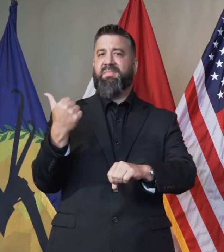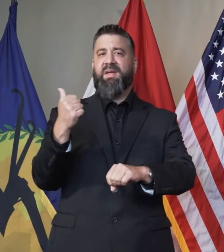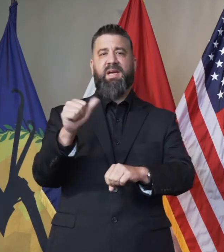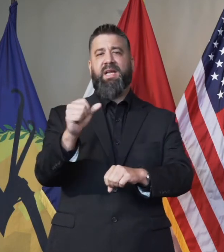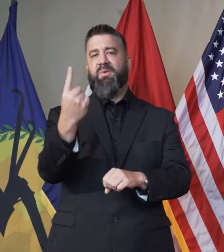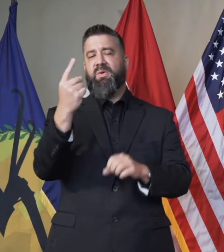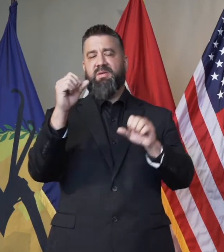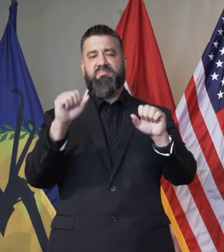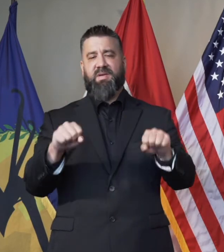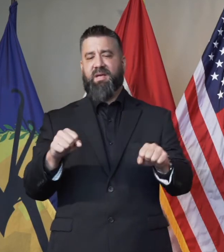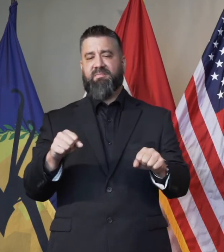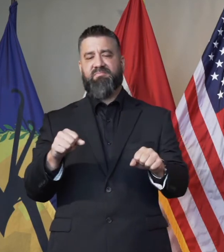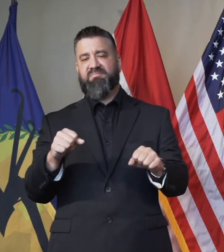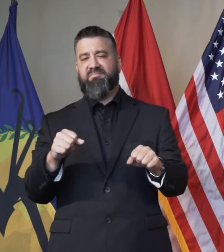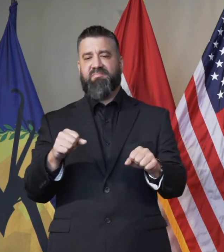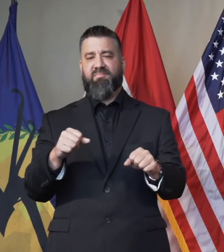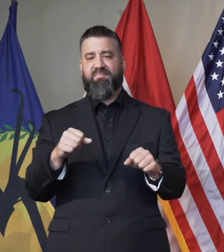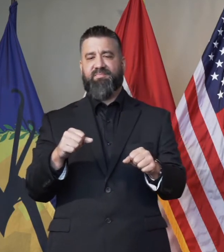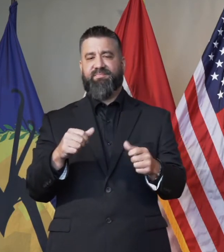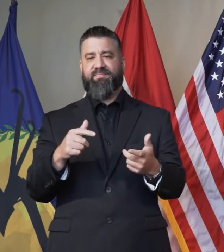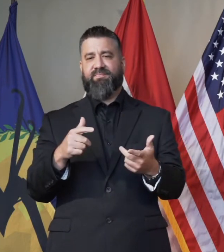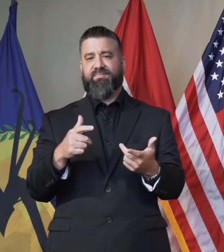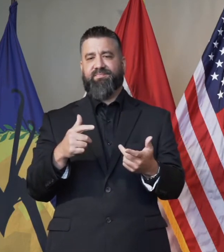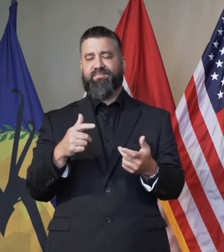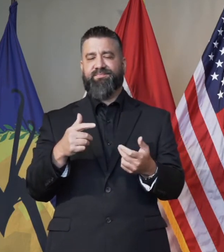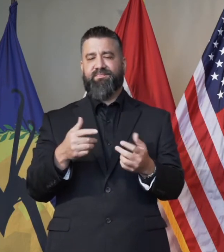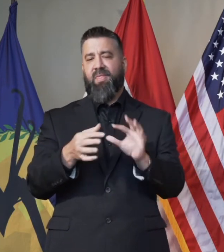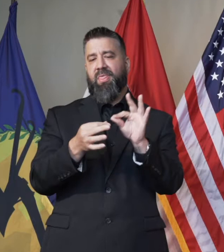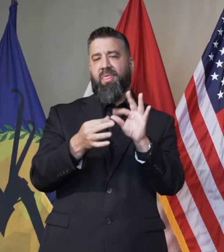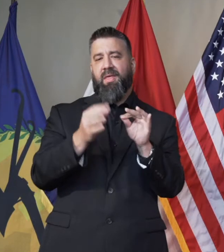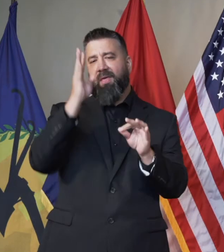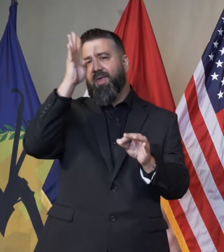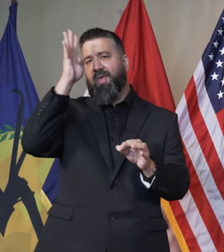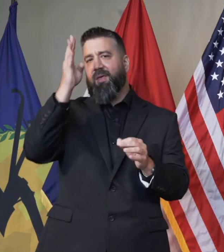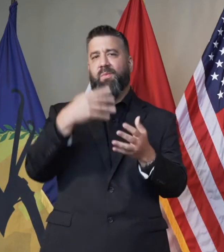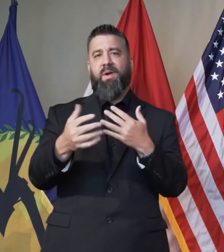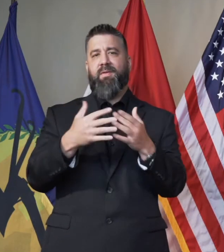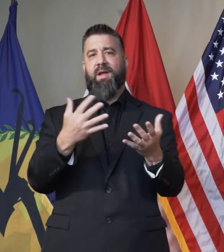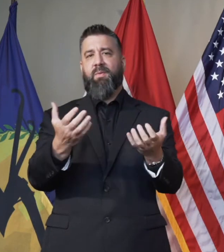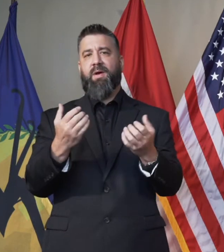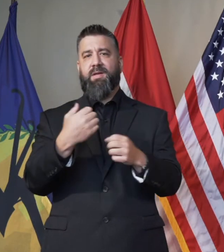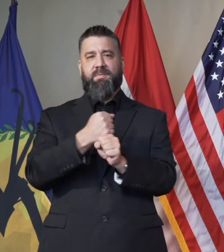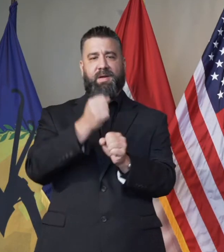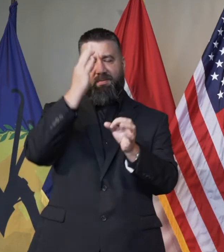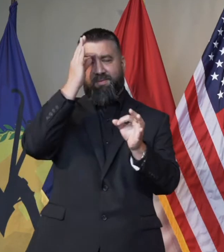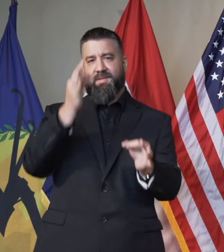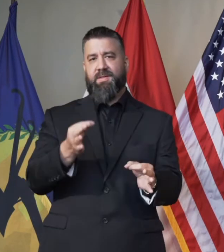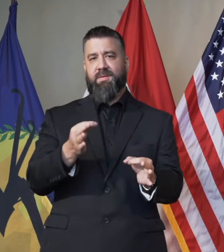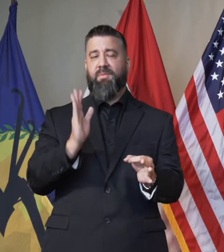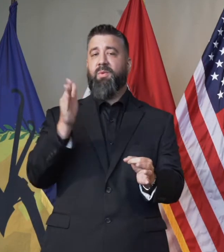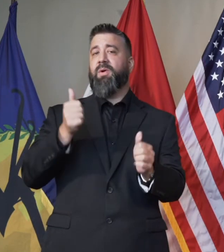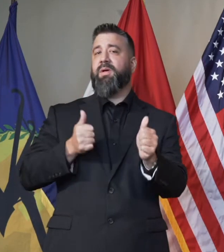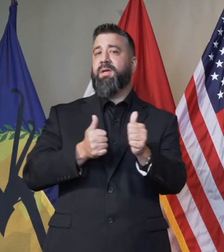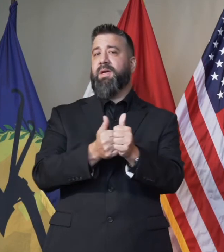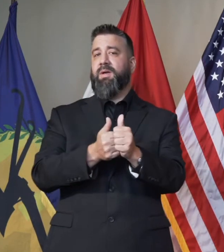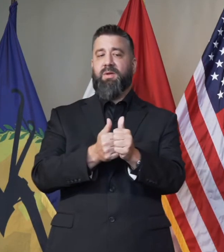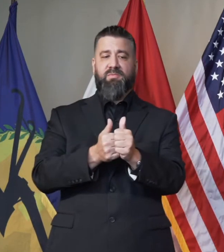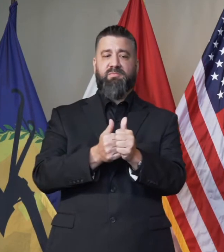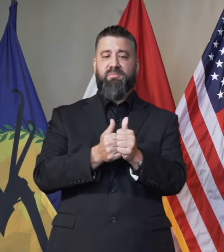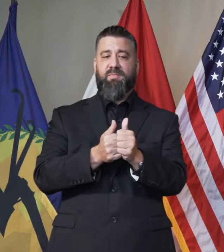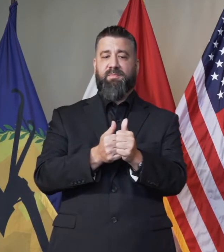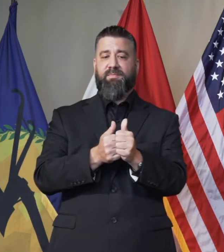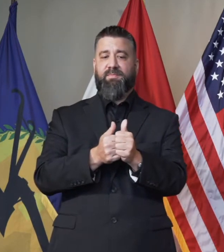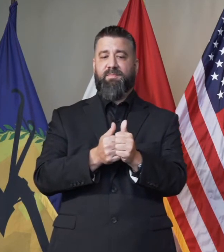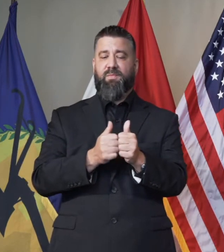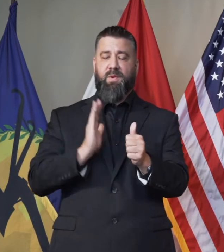the comfort of their politics to explain our decisions, but we will continue to follow the best practices. We will continue to follow the advice of